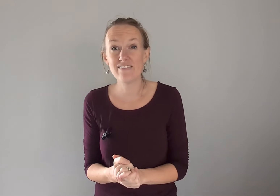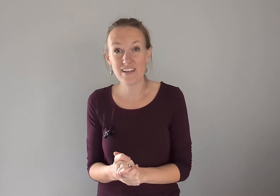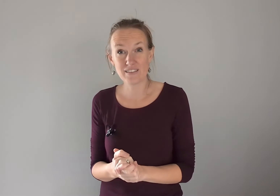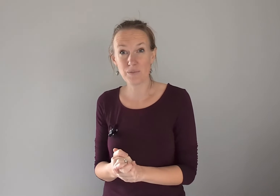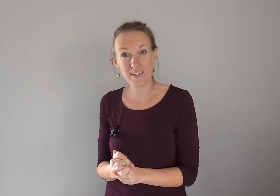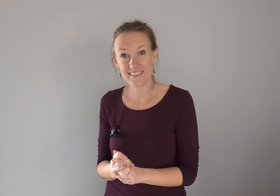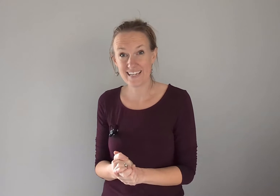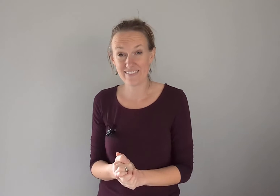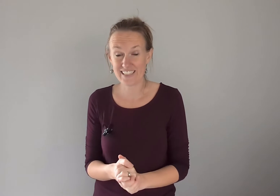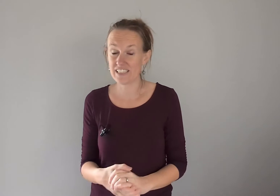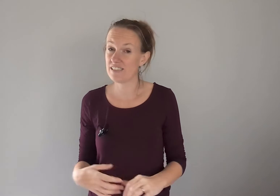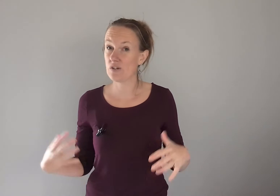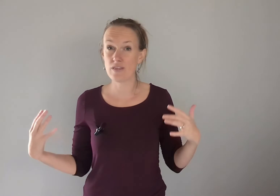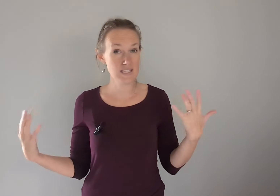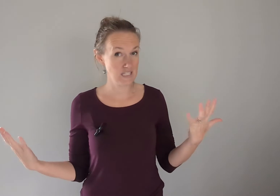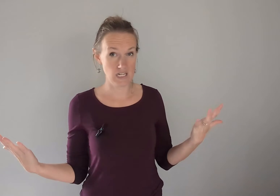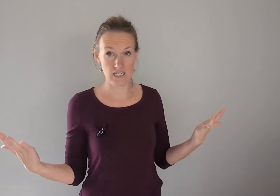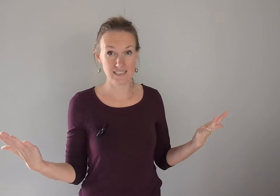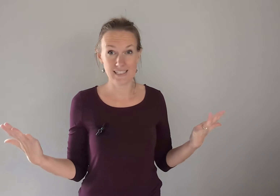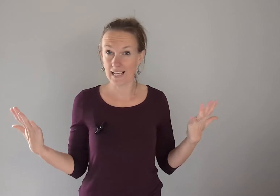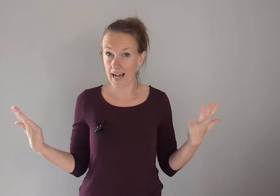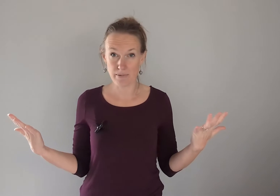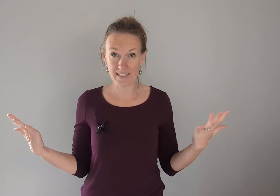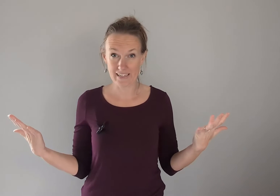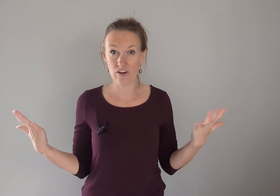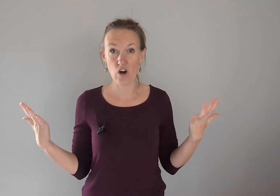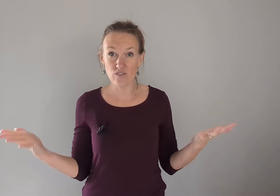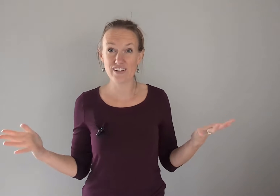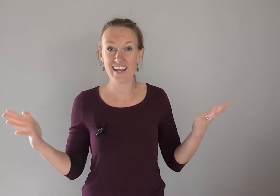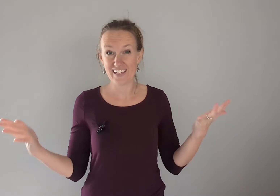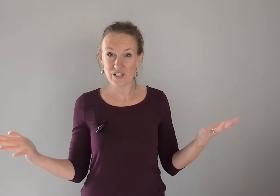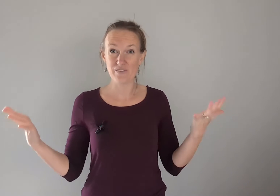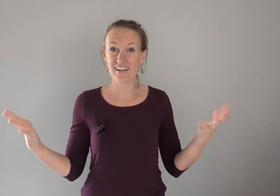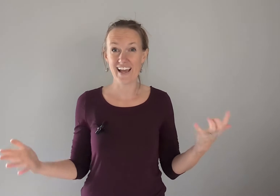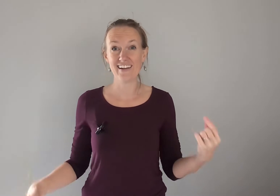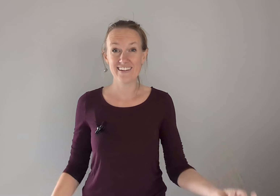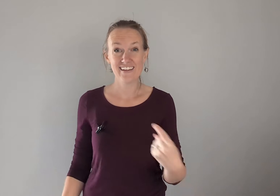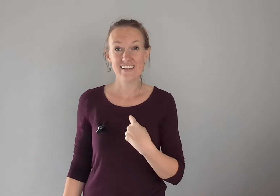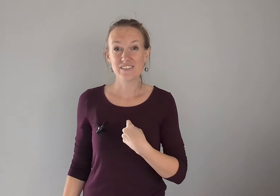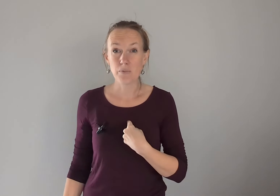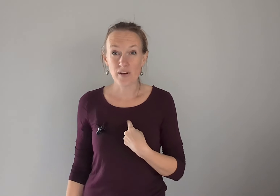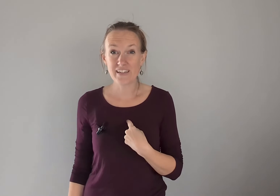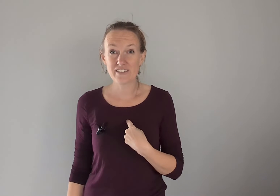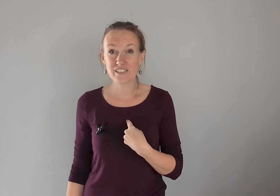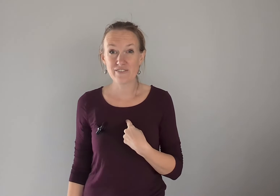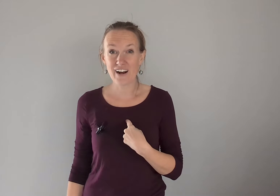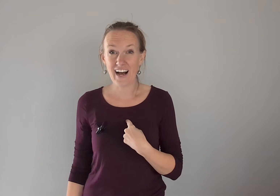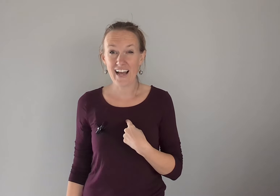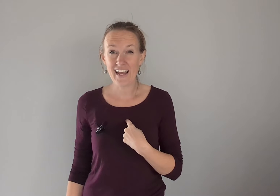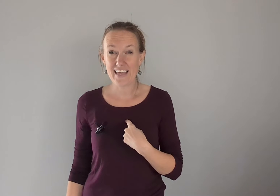believe there is one salvation. So this song says I believe over and over again. So point into yourself for I, and